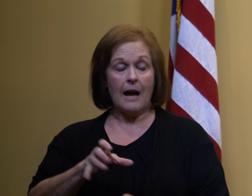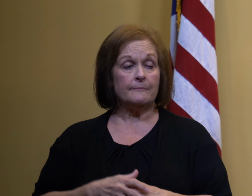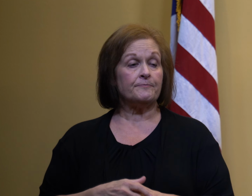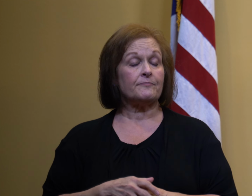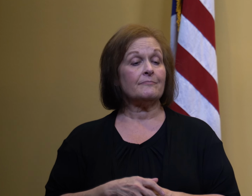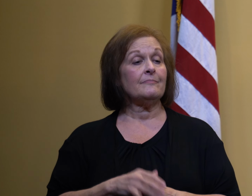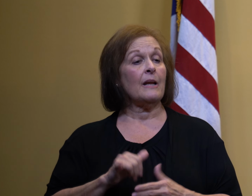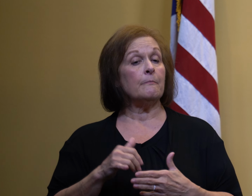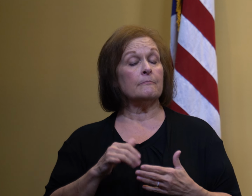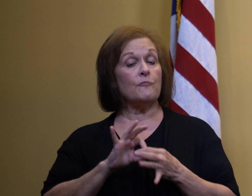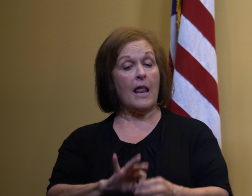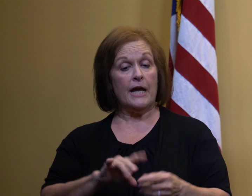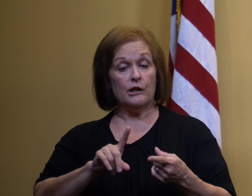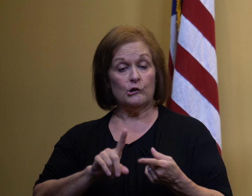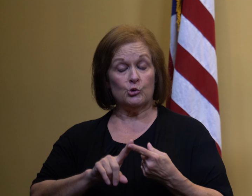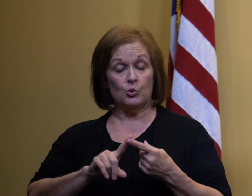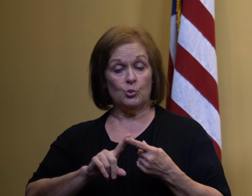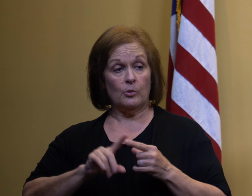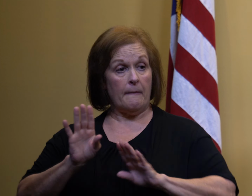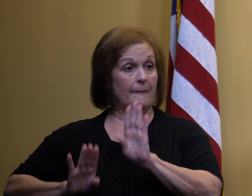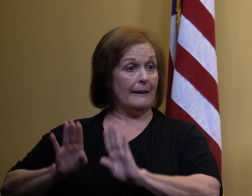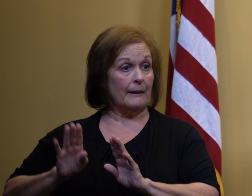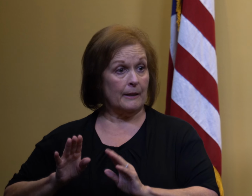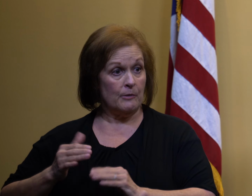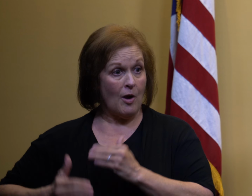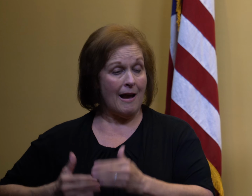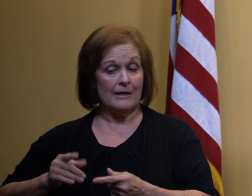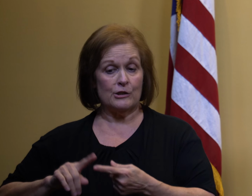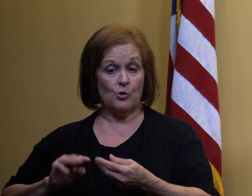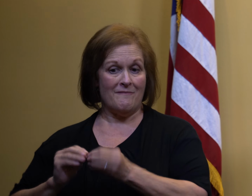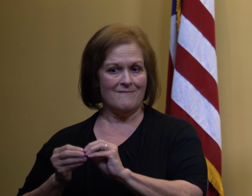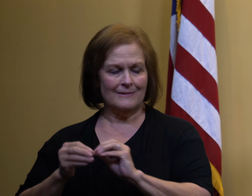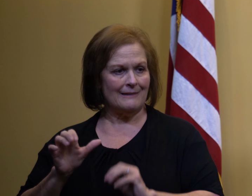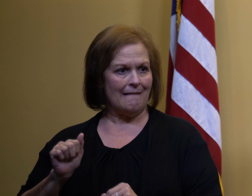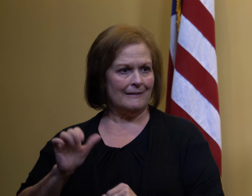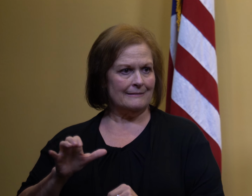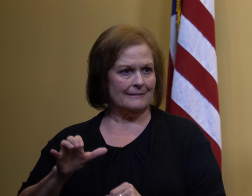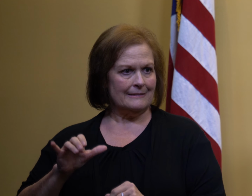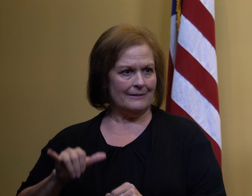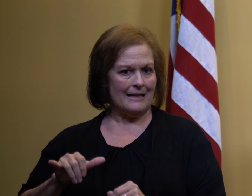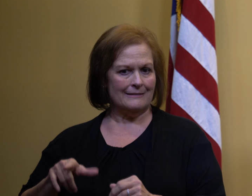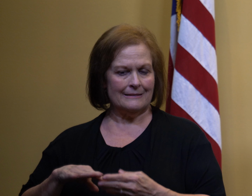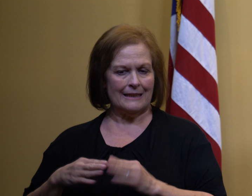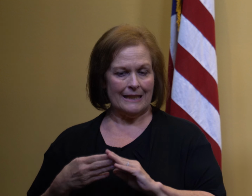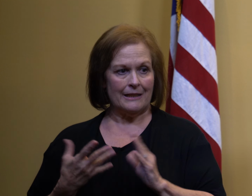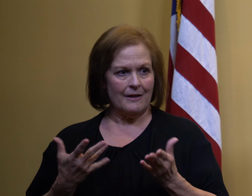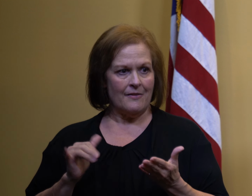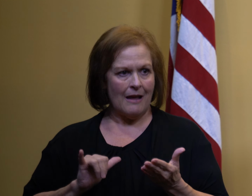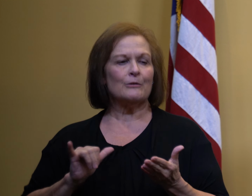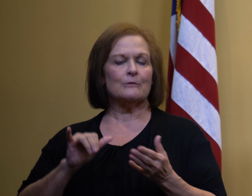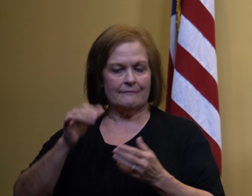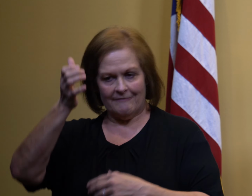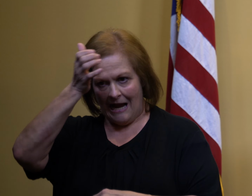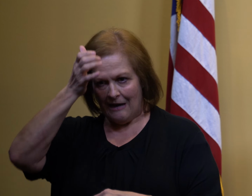bidding process and relative to repairing and fixing HVAC units throughout the city, this also speaks to the fire